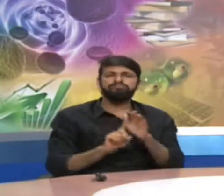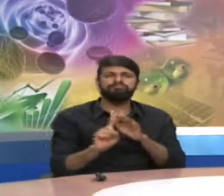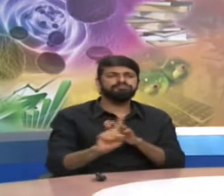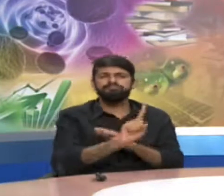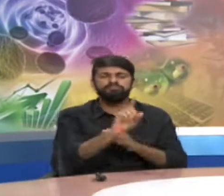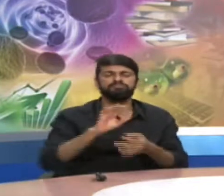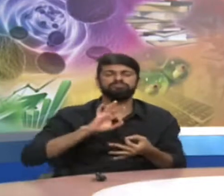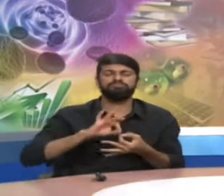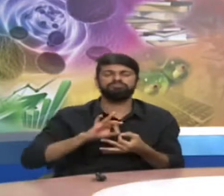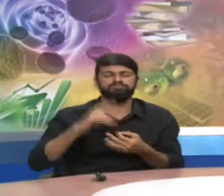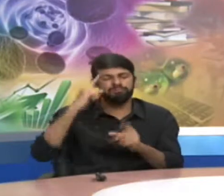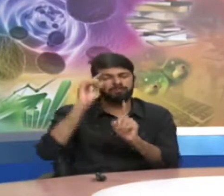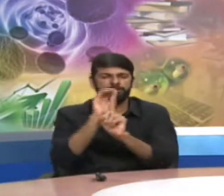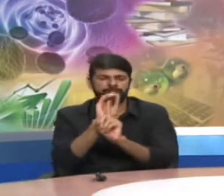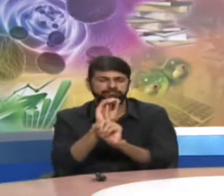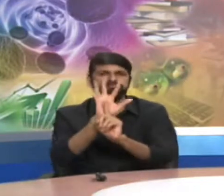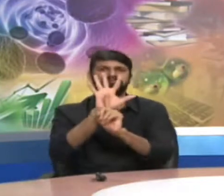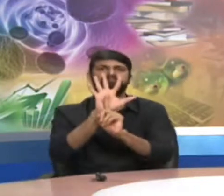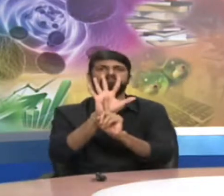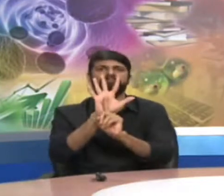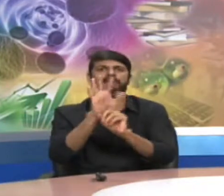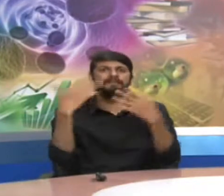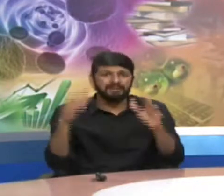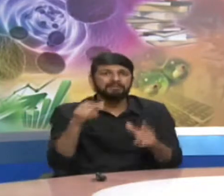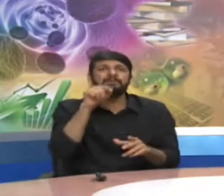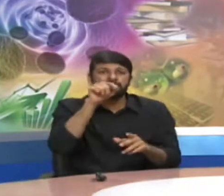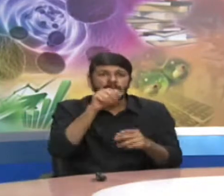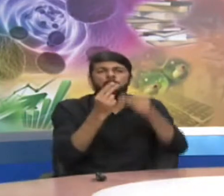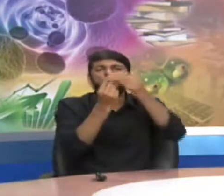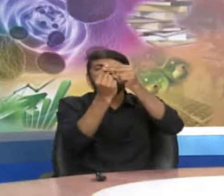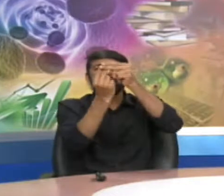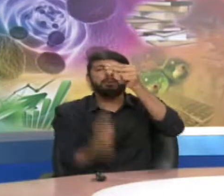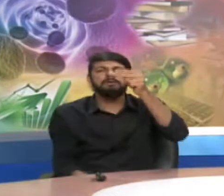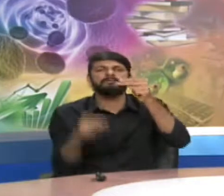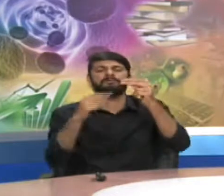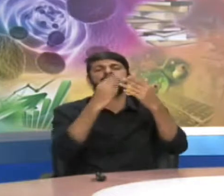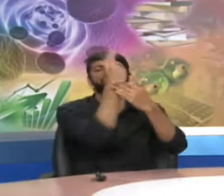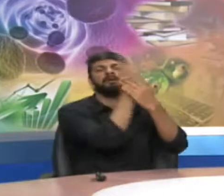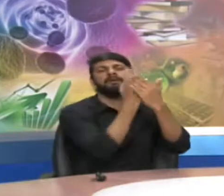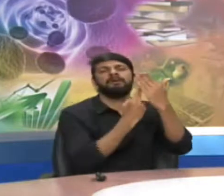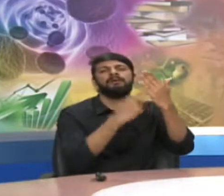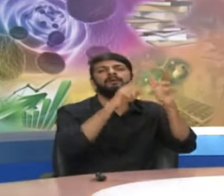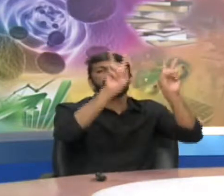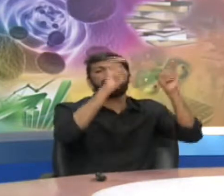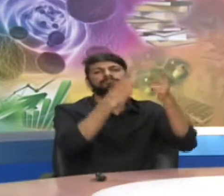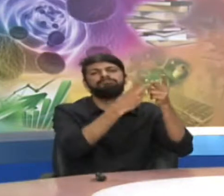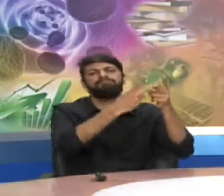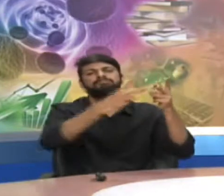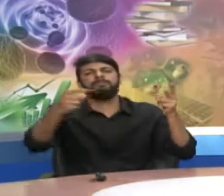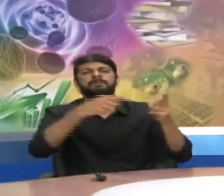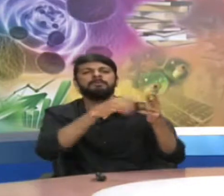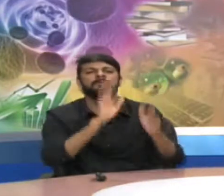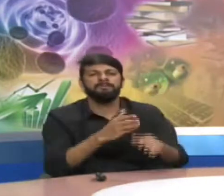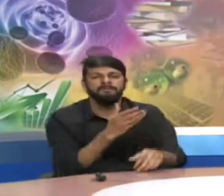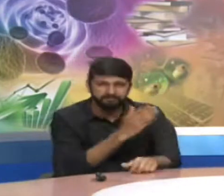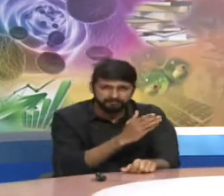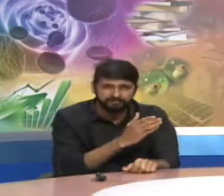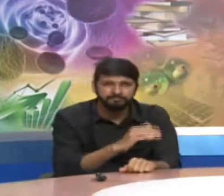These Buddhas left their social life and lived a life as Buddhas,